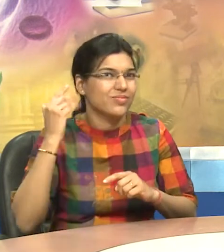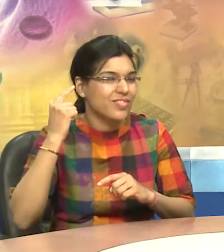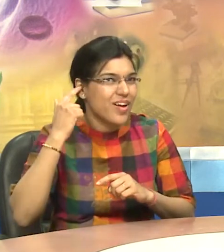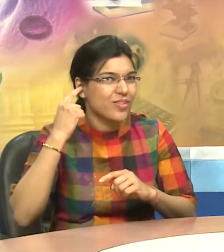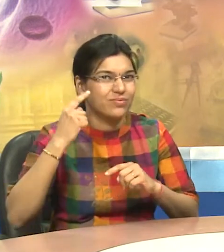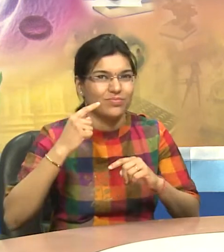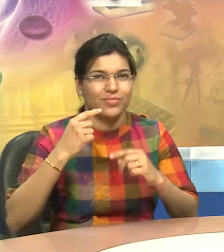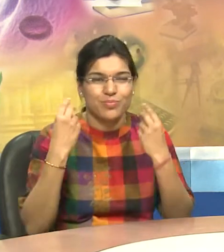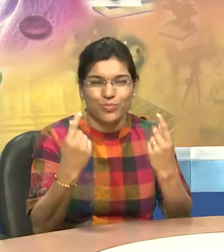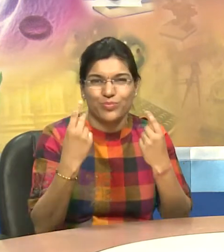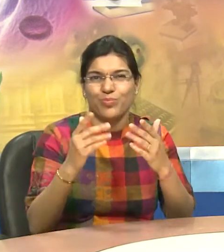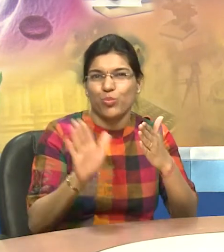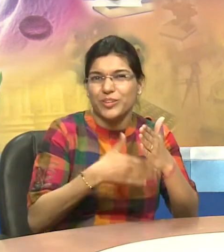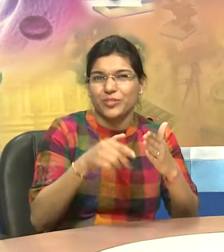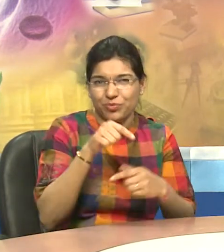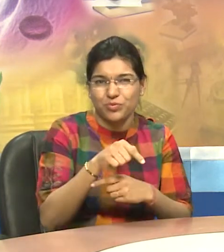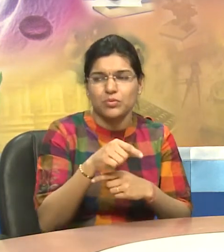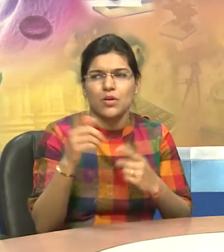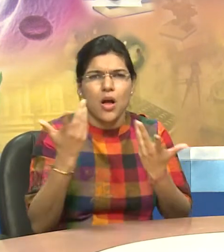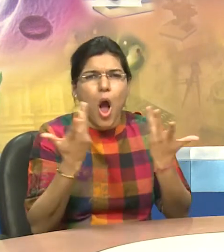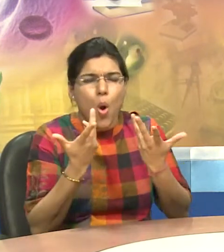In research, it is found